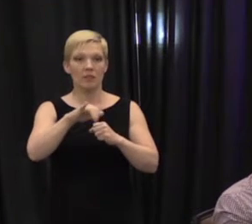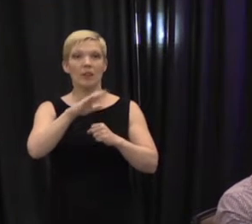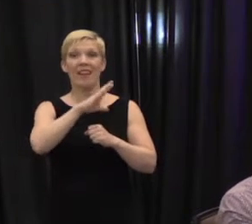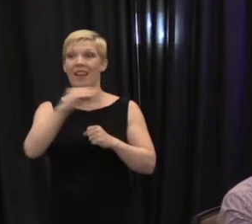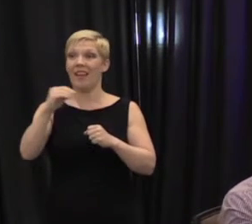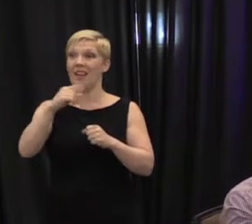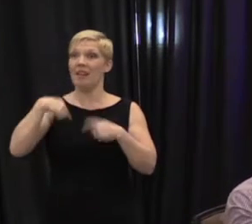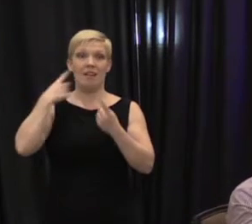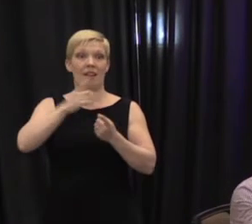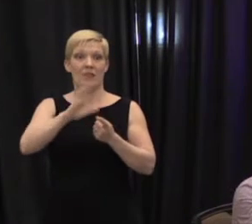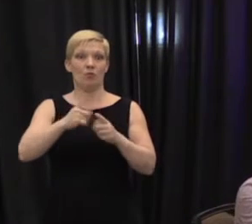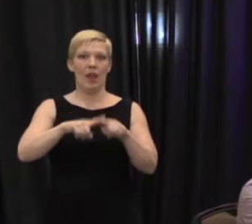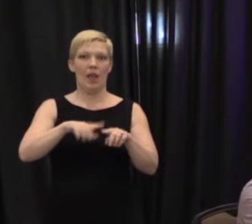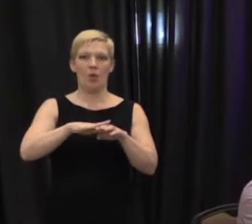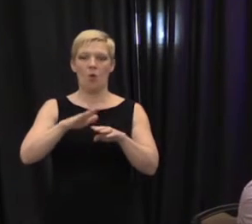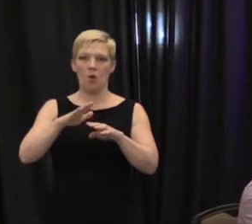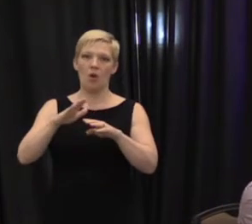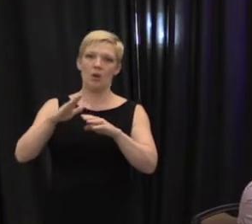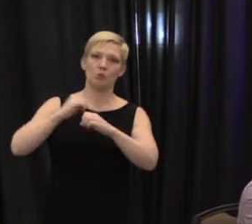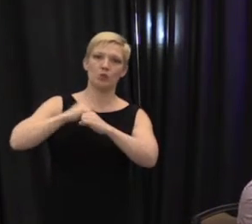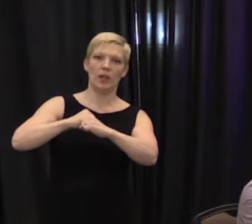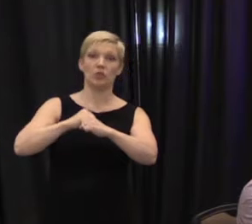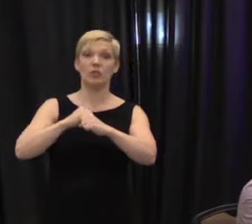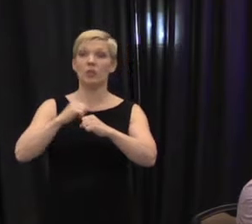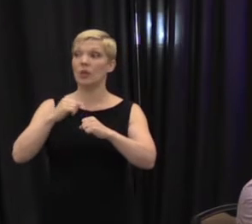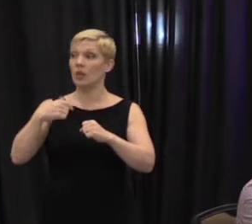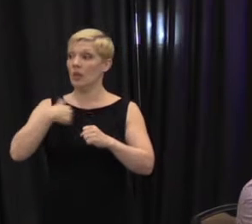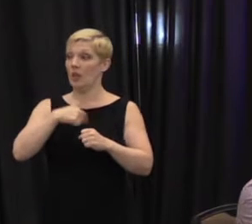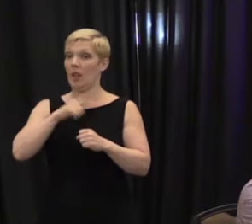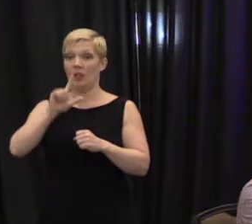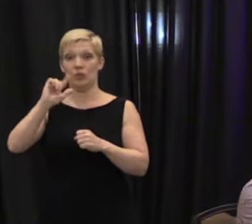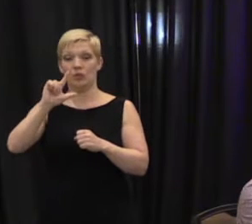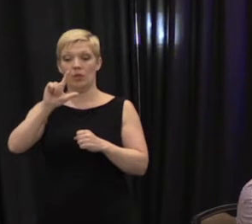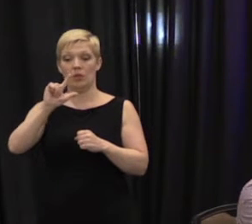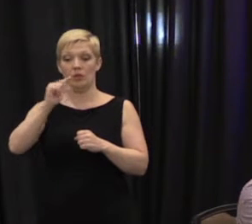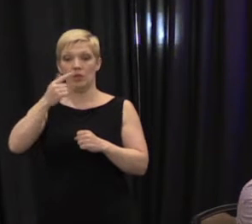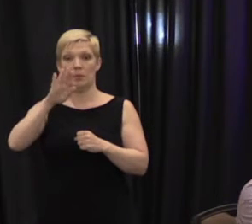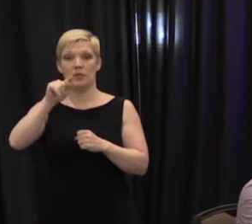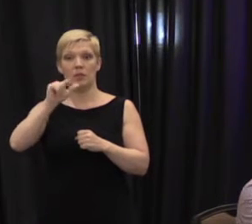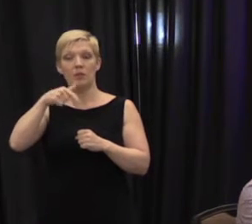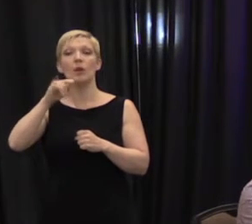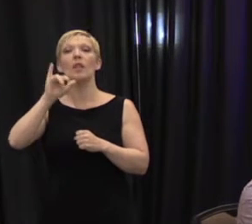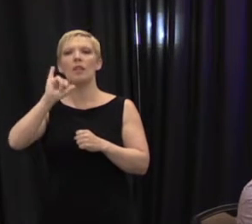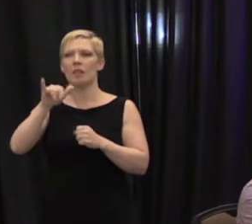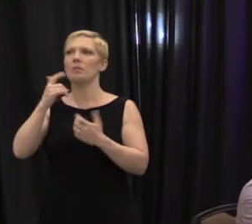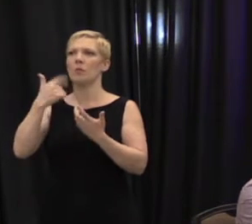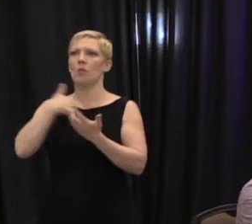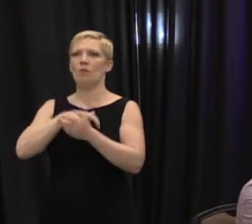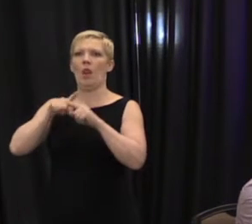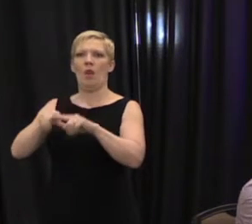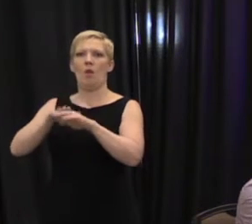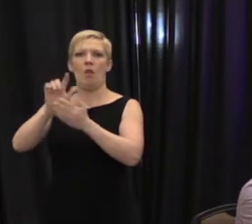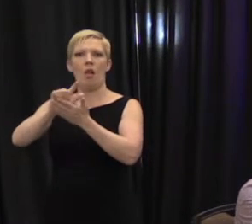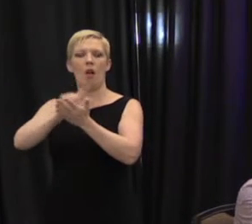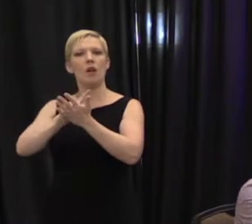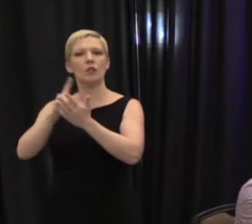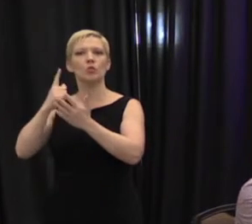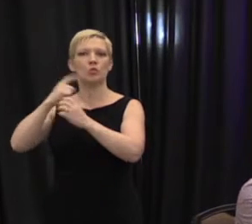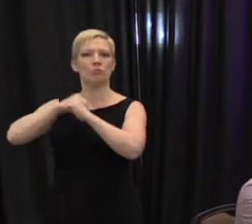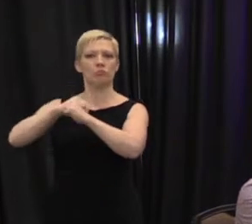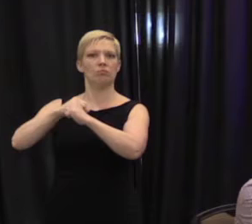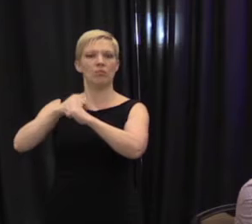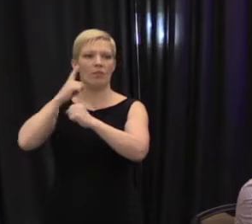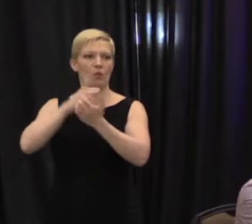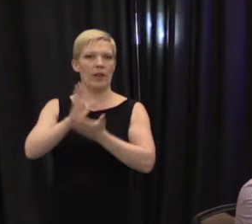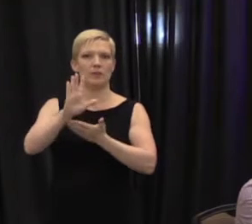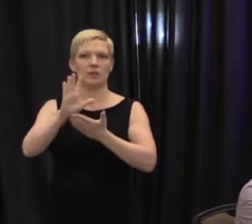LGBT civil rights world where we have been relying on the courts to protect us from the inequality derived from the rights attached to marriage for